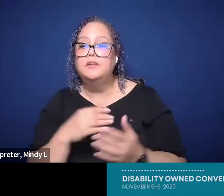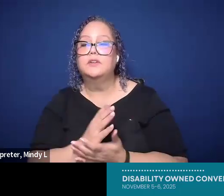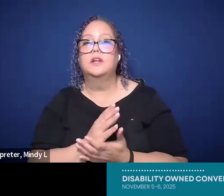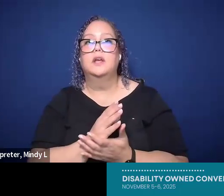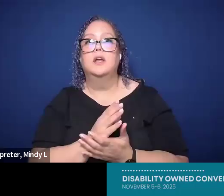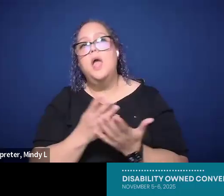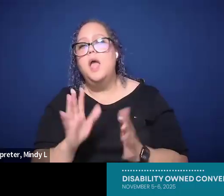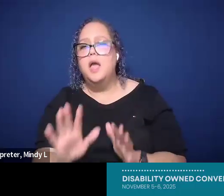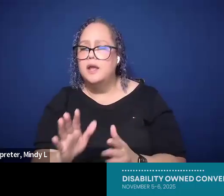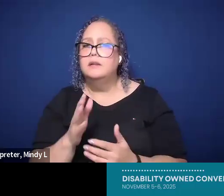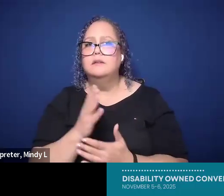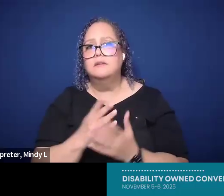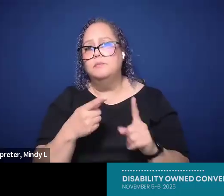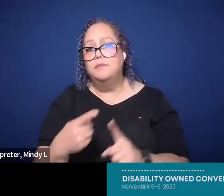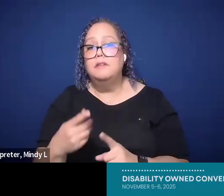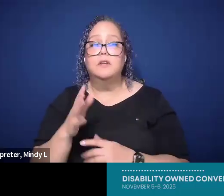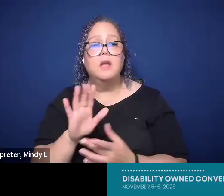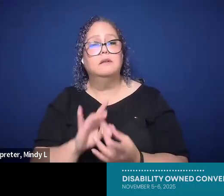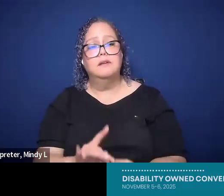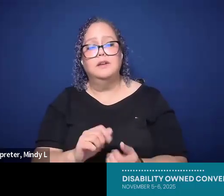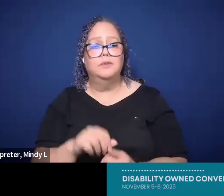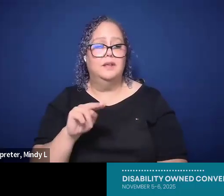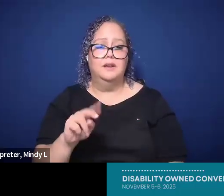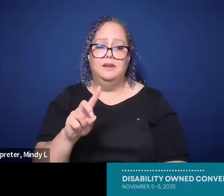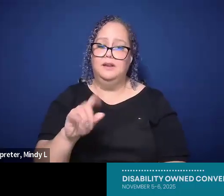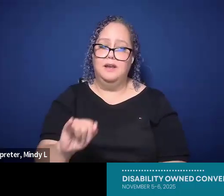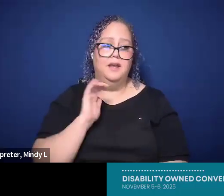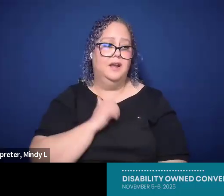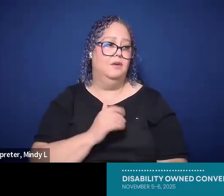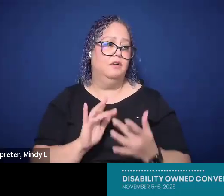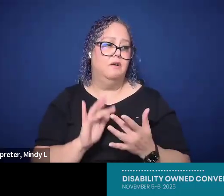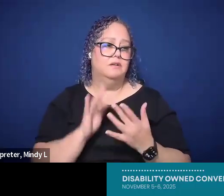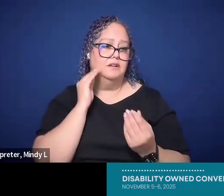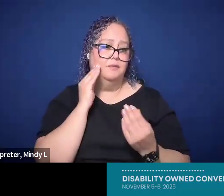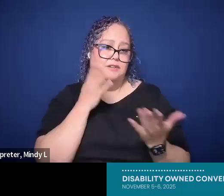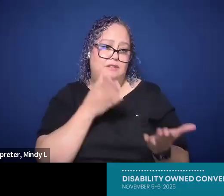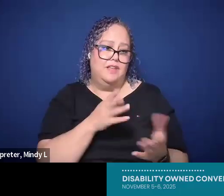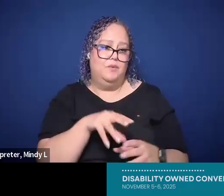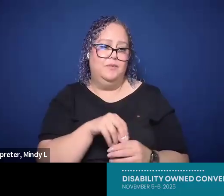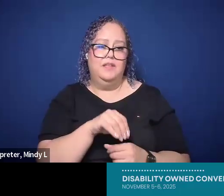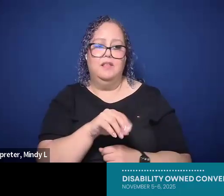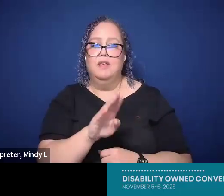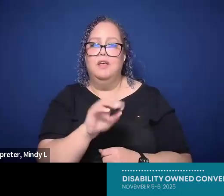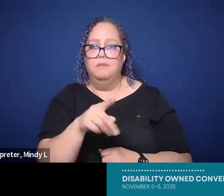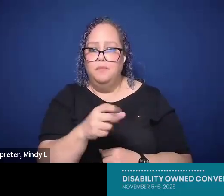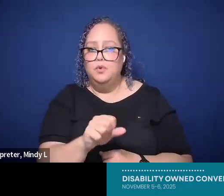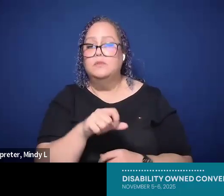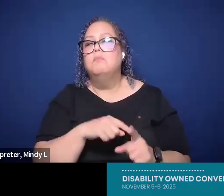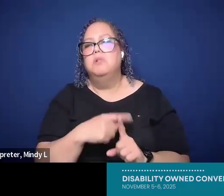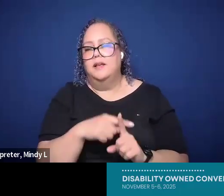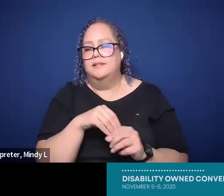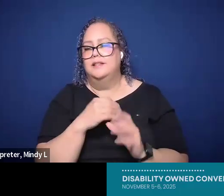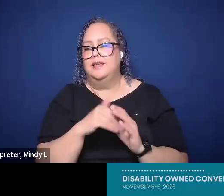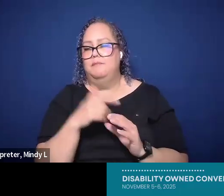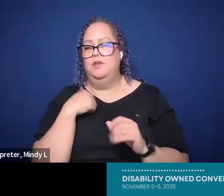with NDI. Our contact information is in those booths. We would love, it was on the email that we sent you to come here today. We have many